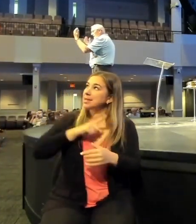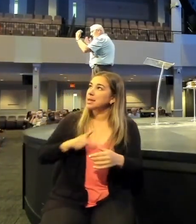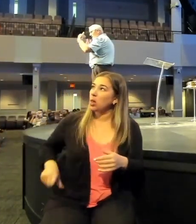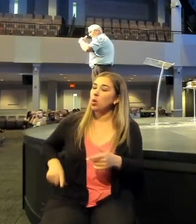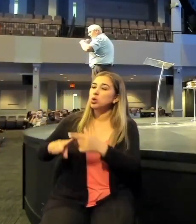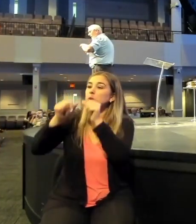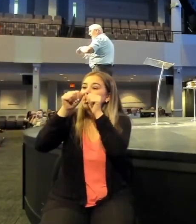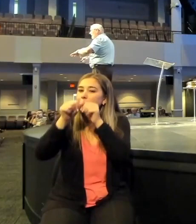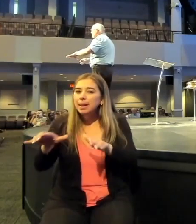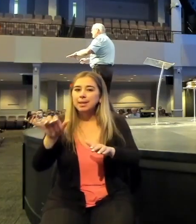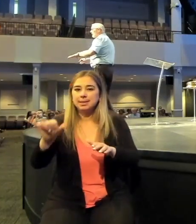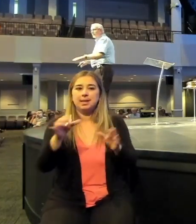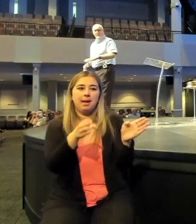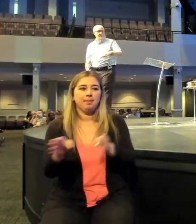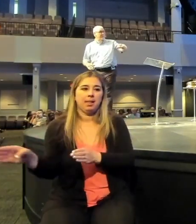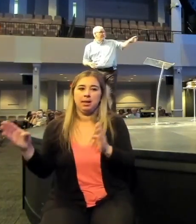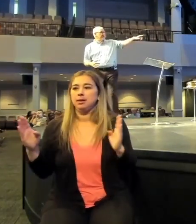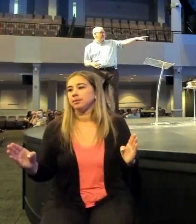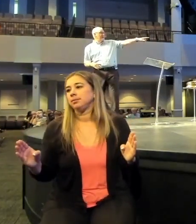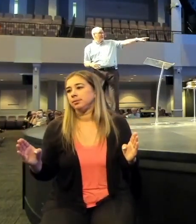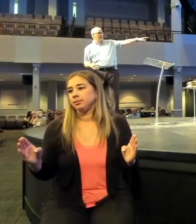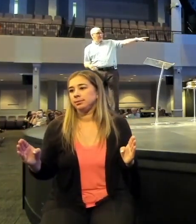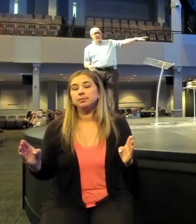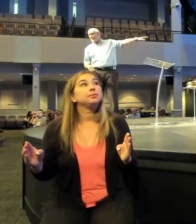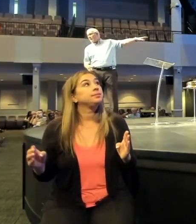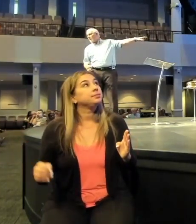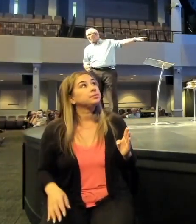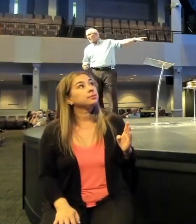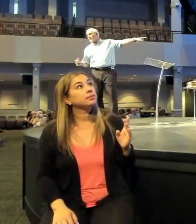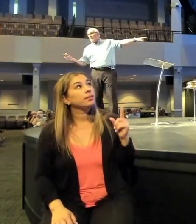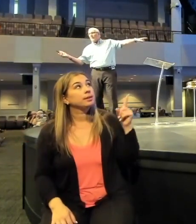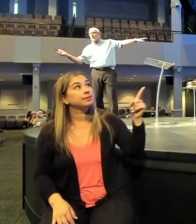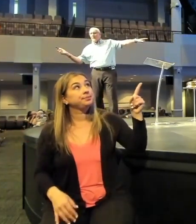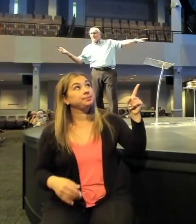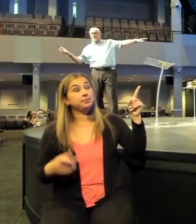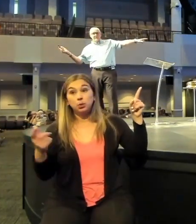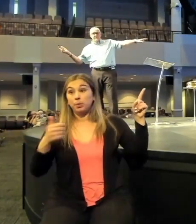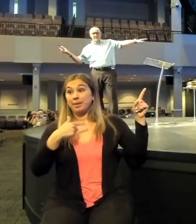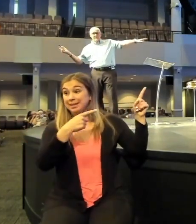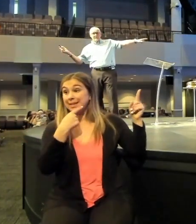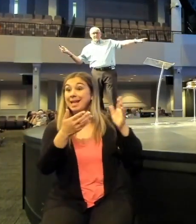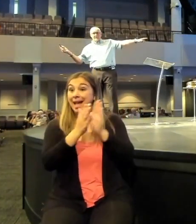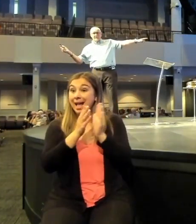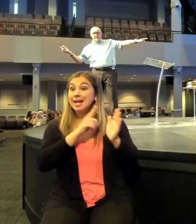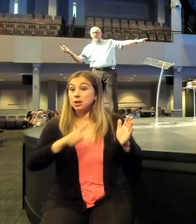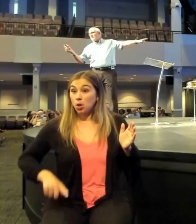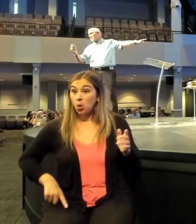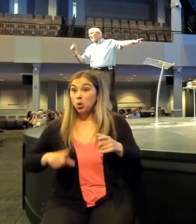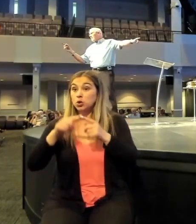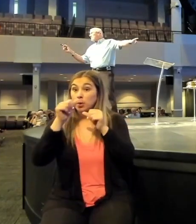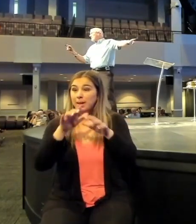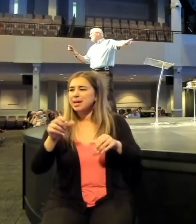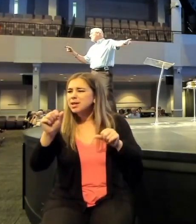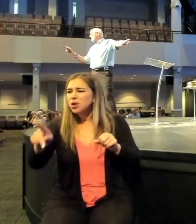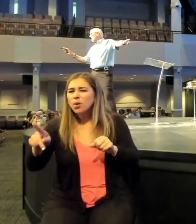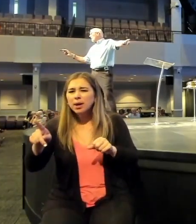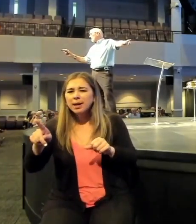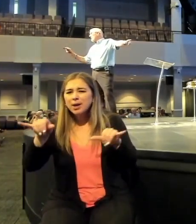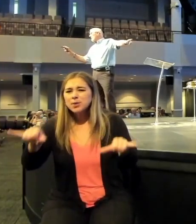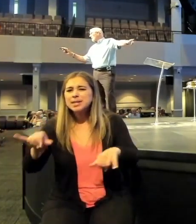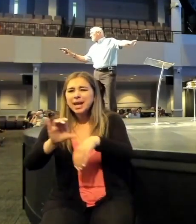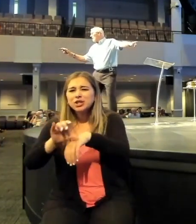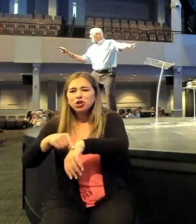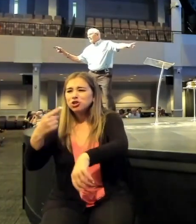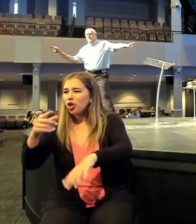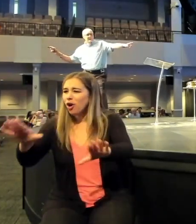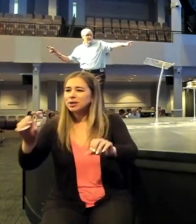to bless my plan, okay? What does it say there? Read it with me again. It's okay if you stay in church a little longer.